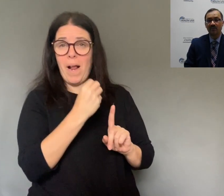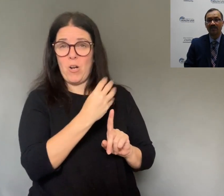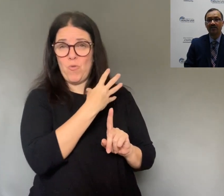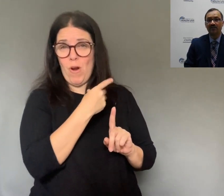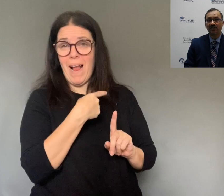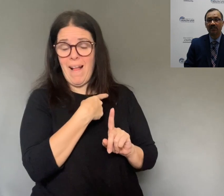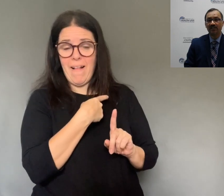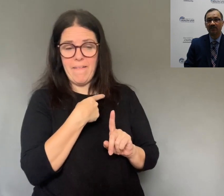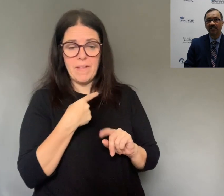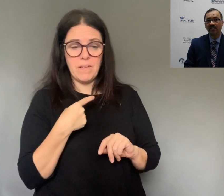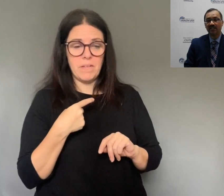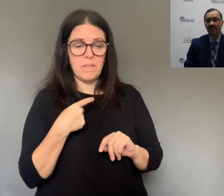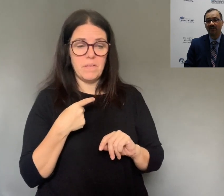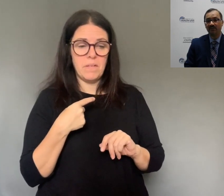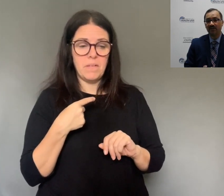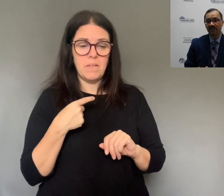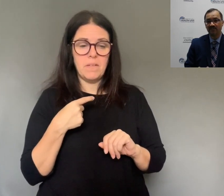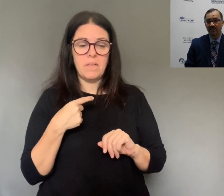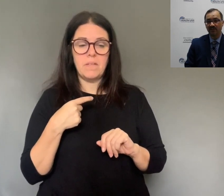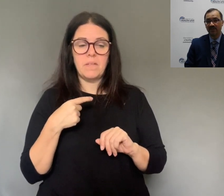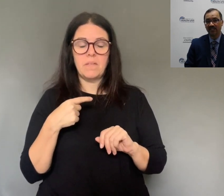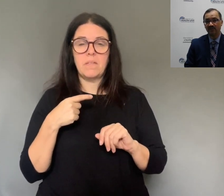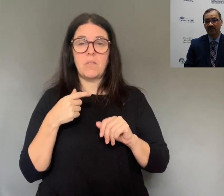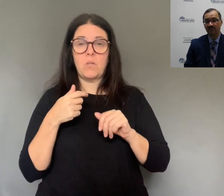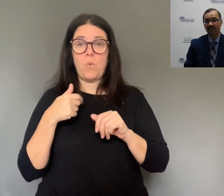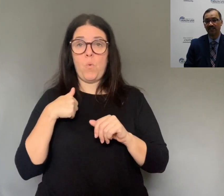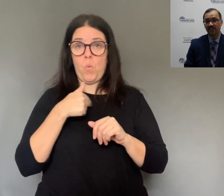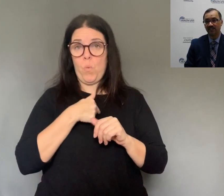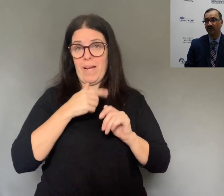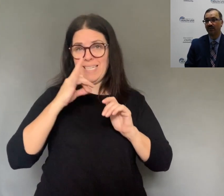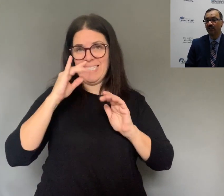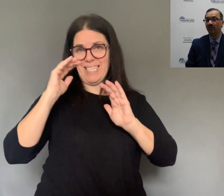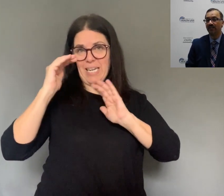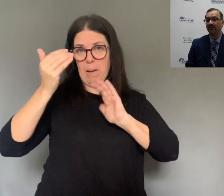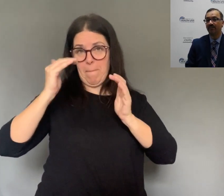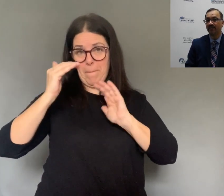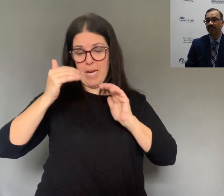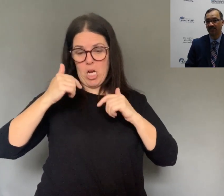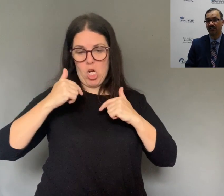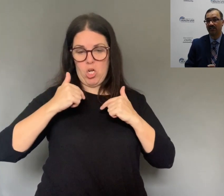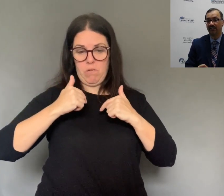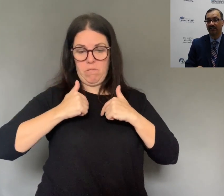No, when you are, so in epidemiology, when you're making those comparisons, so we go with the